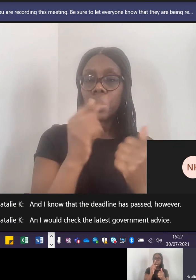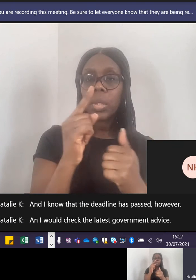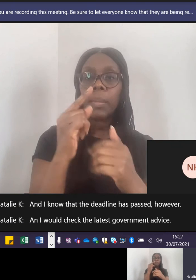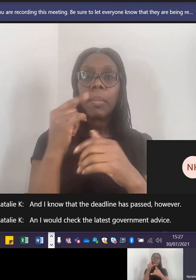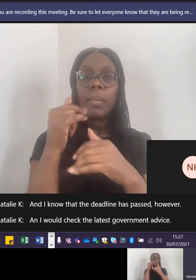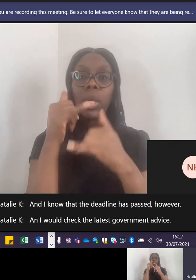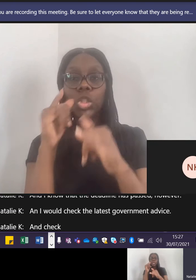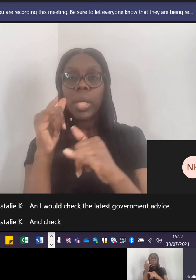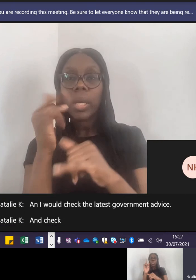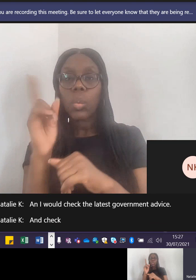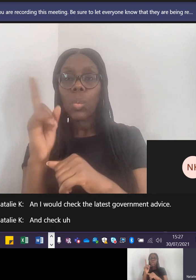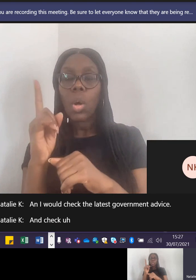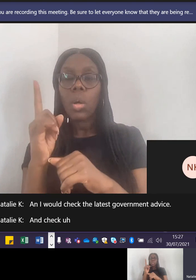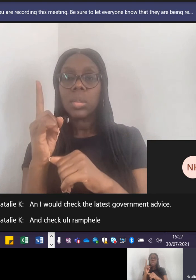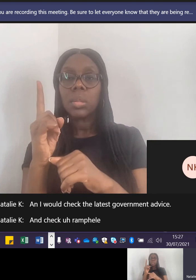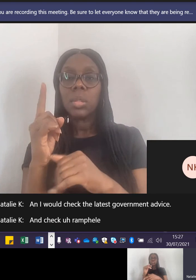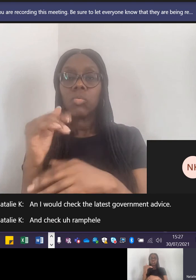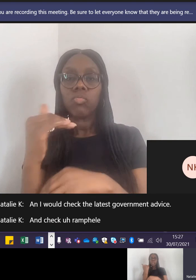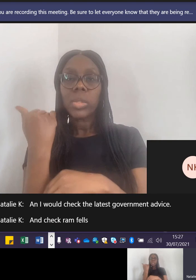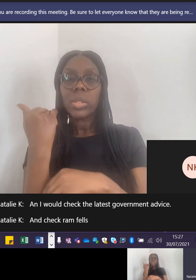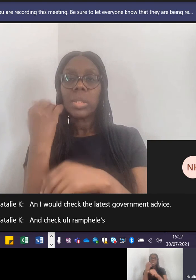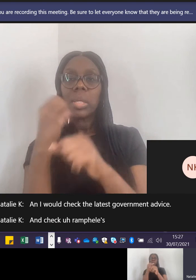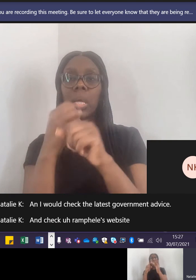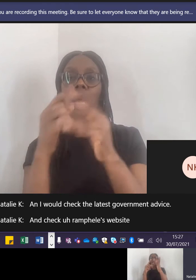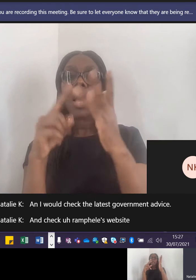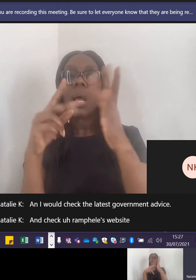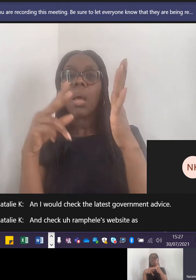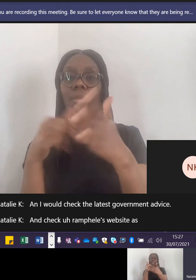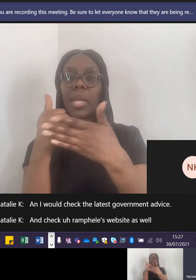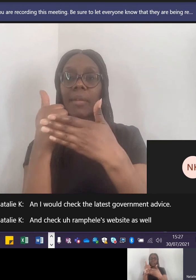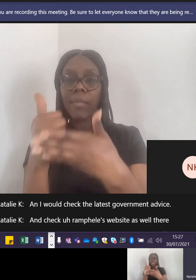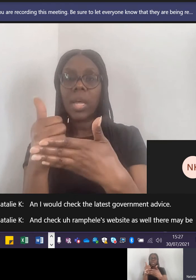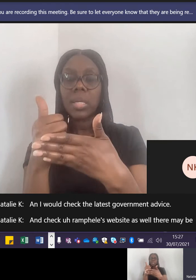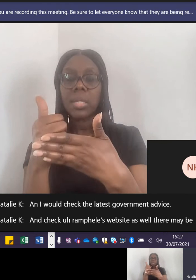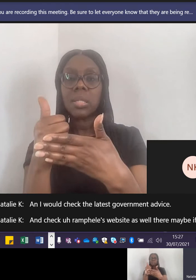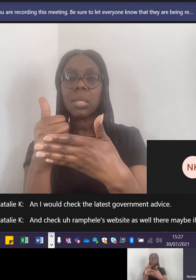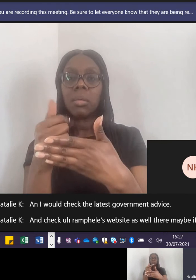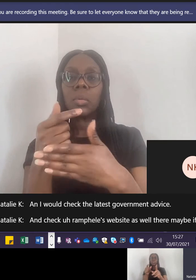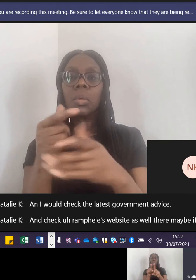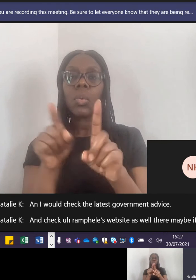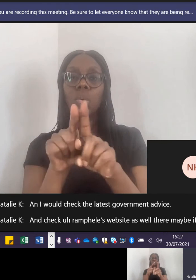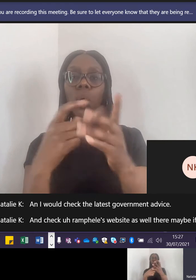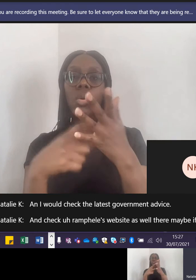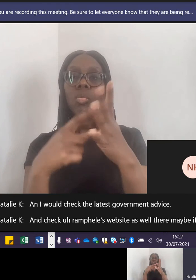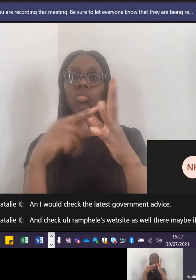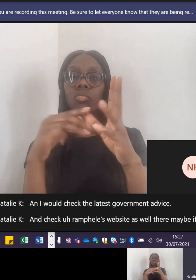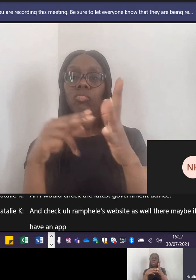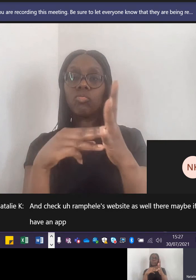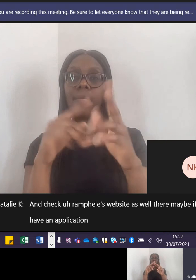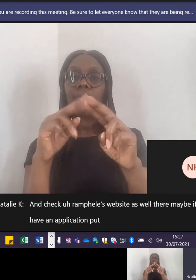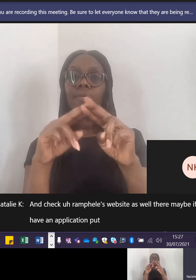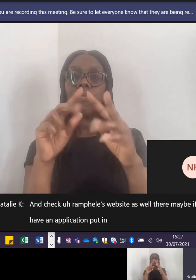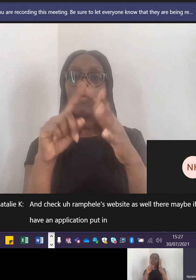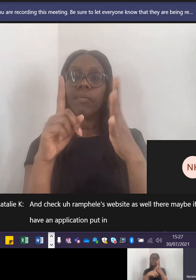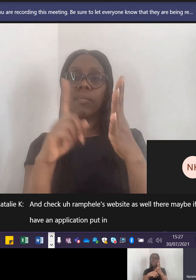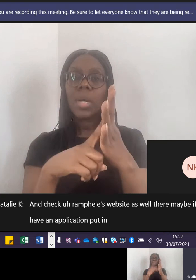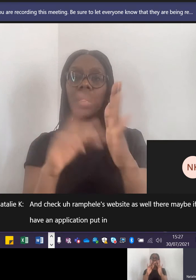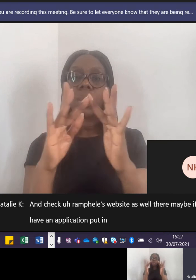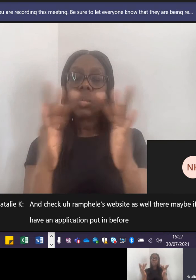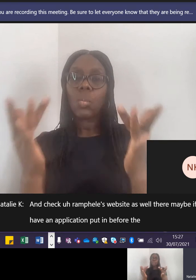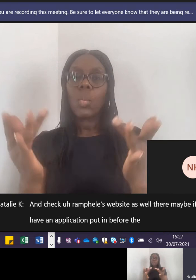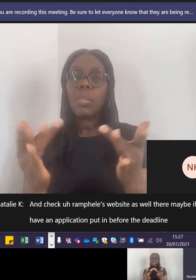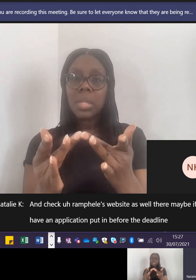check Ramfel's website as well. There may be, if you have an application put in before